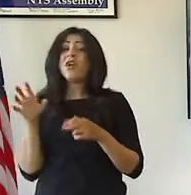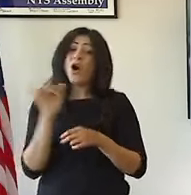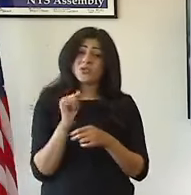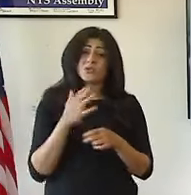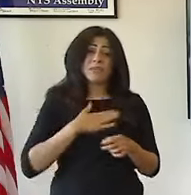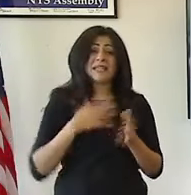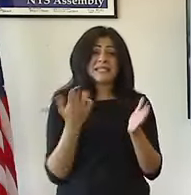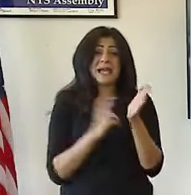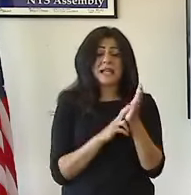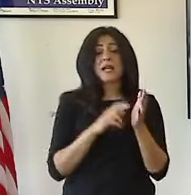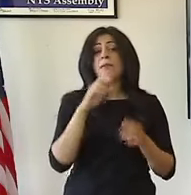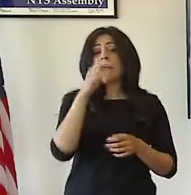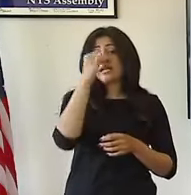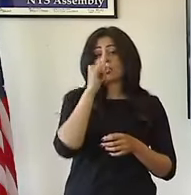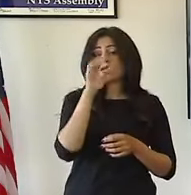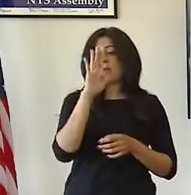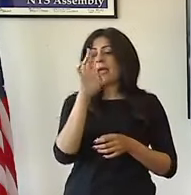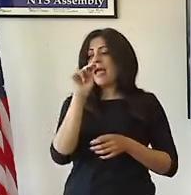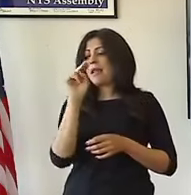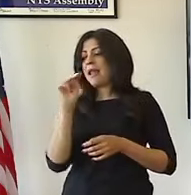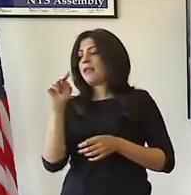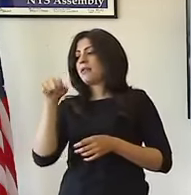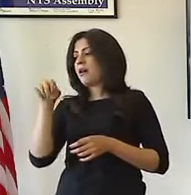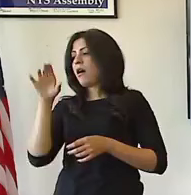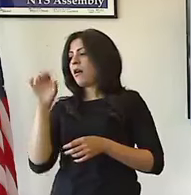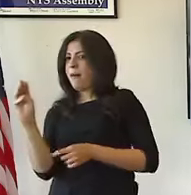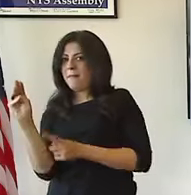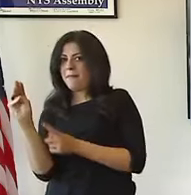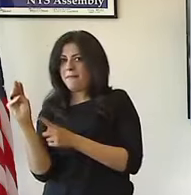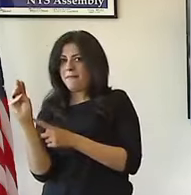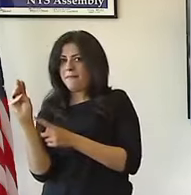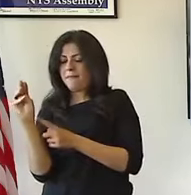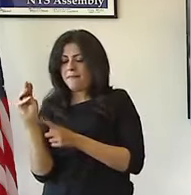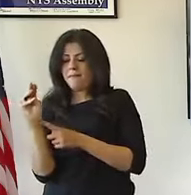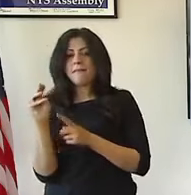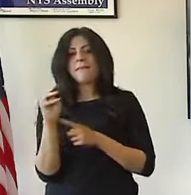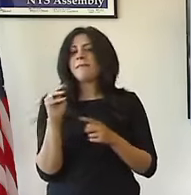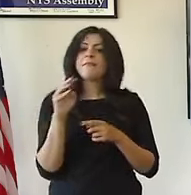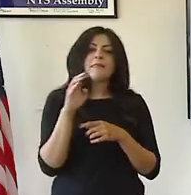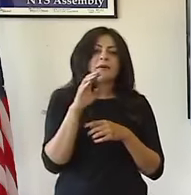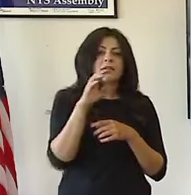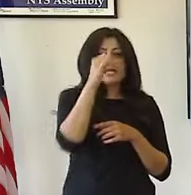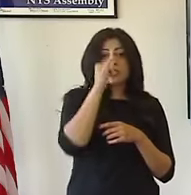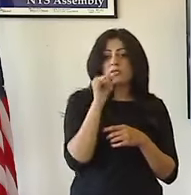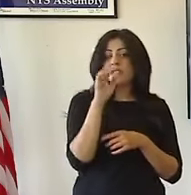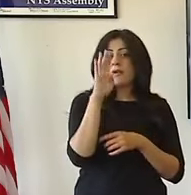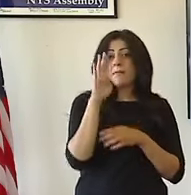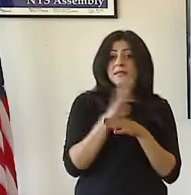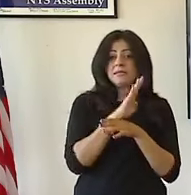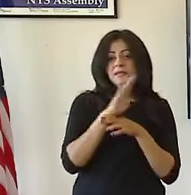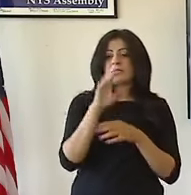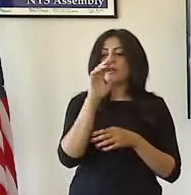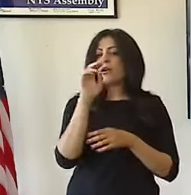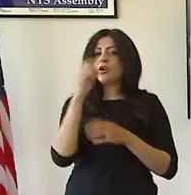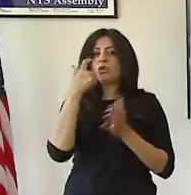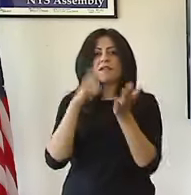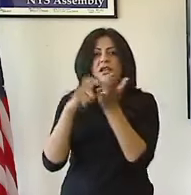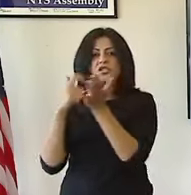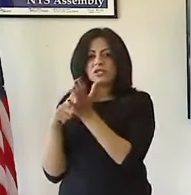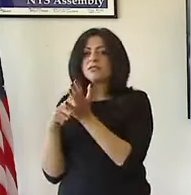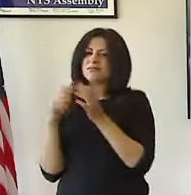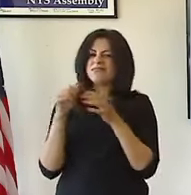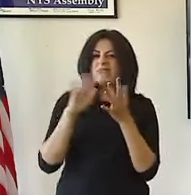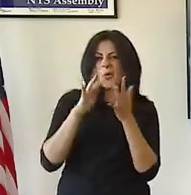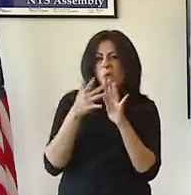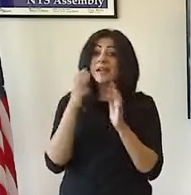for duchessbnn.com. Visit Duchess Business Notification Network, duchessbnn.com to sign up, and every day you'll get an